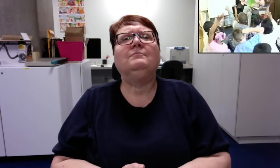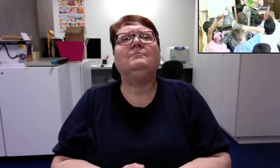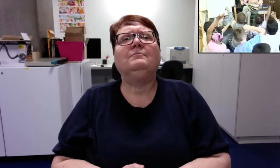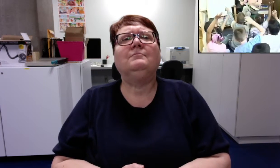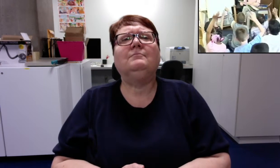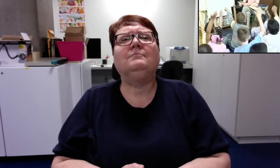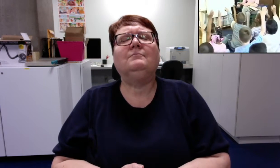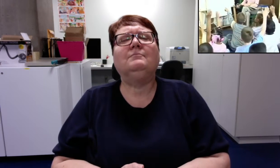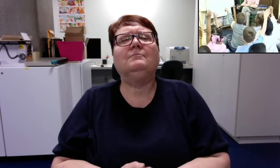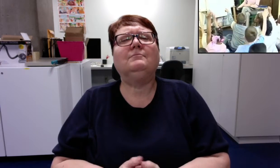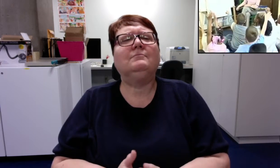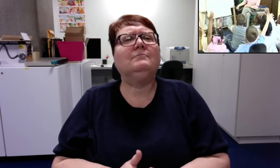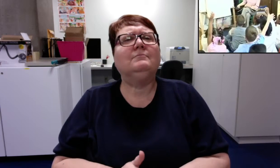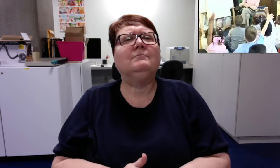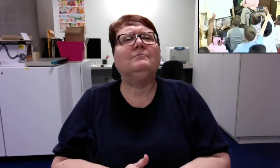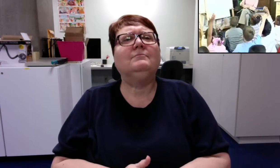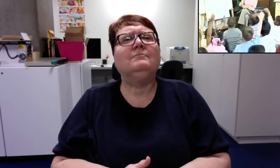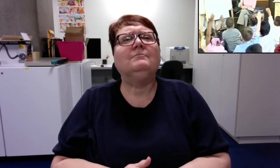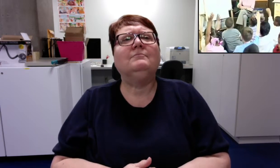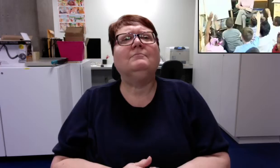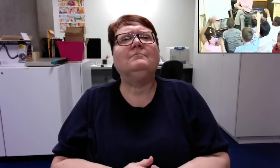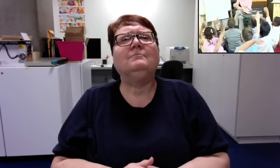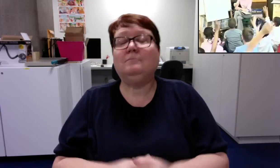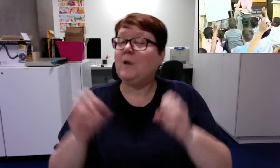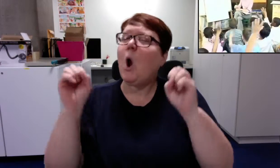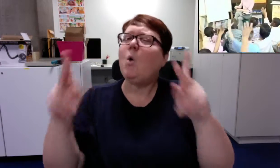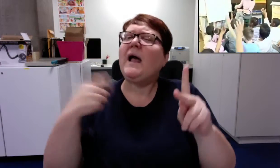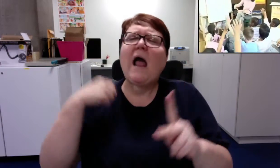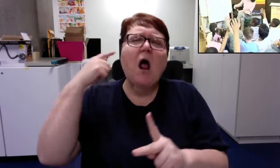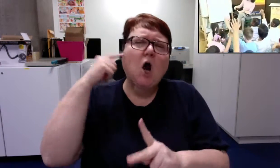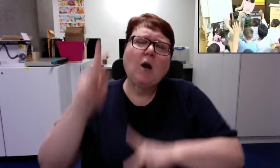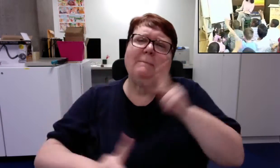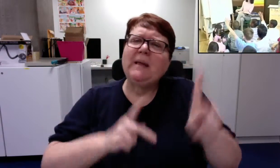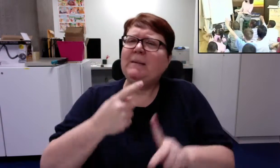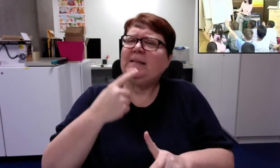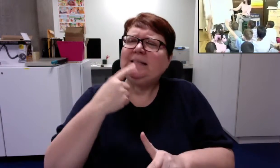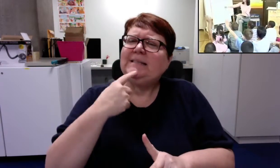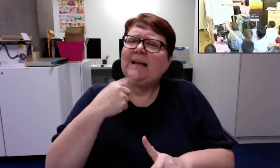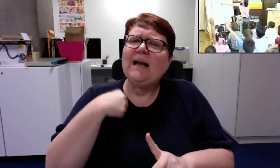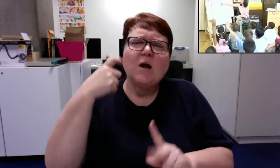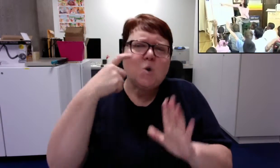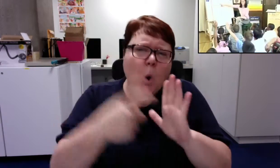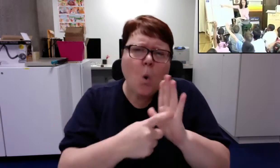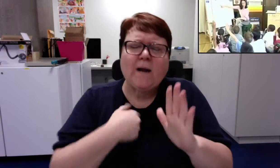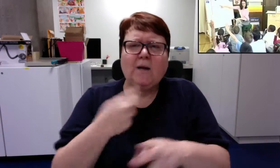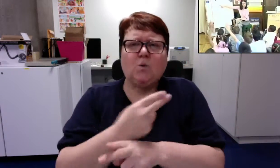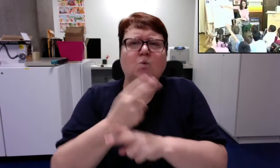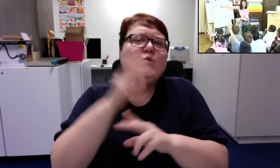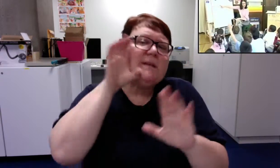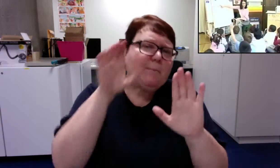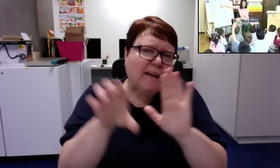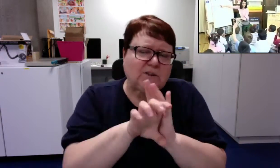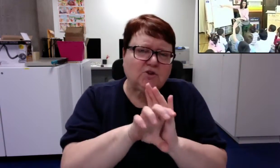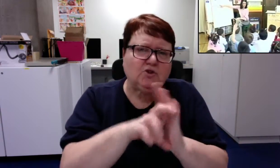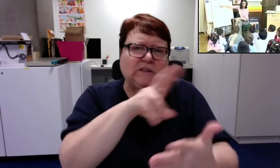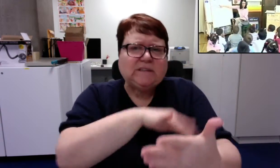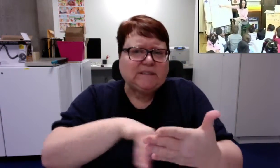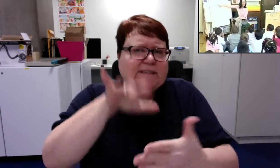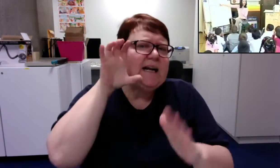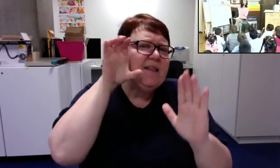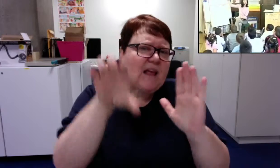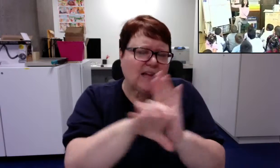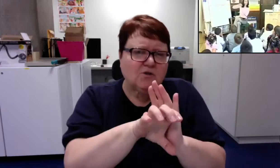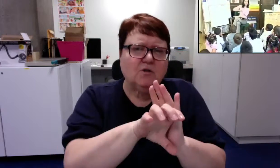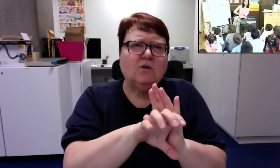You wrote down the word. Okay, I heard people saying they noticed that I was using the pictures and studying the